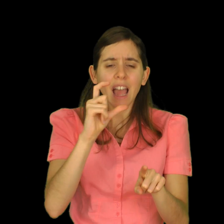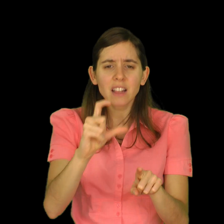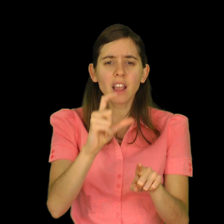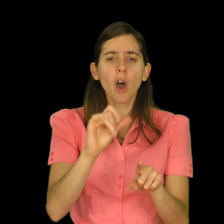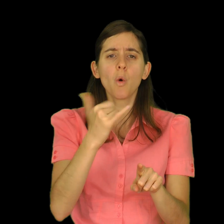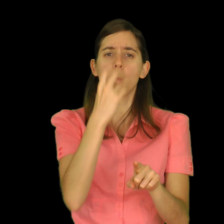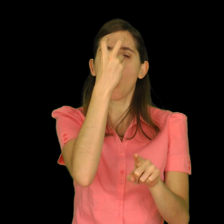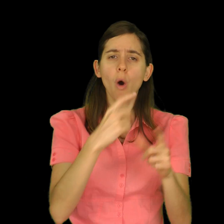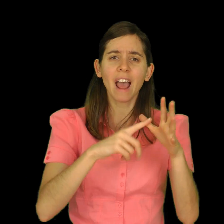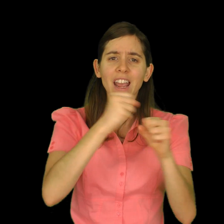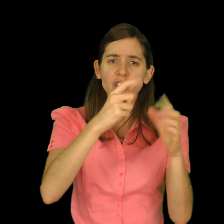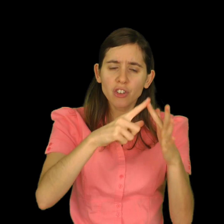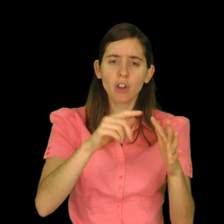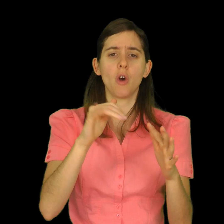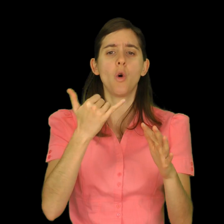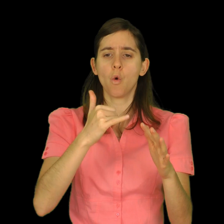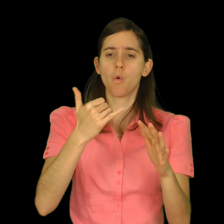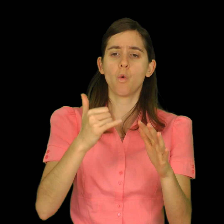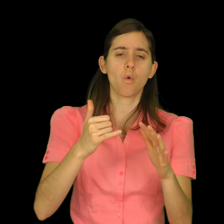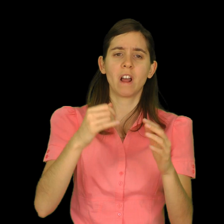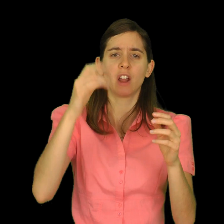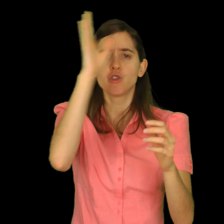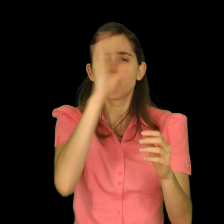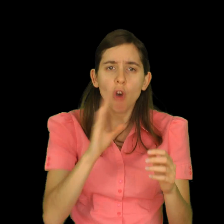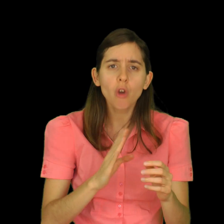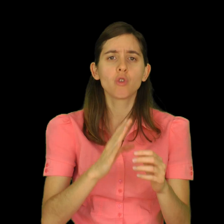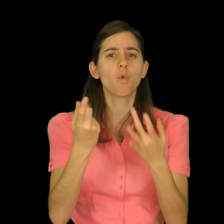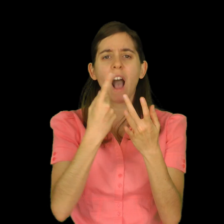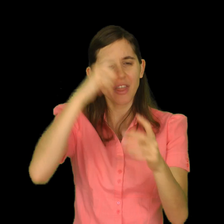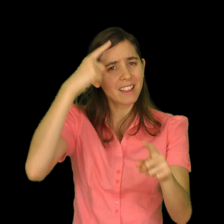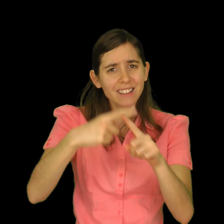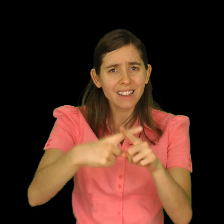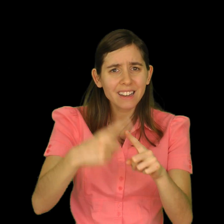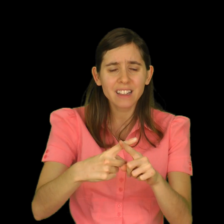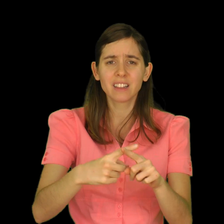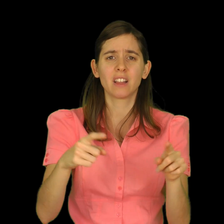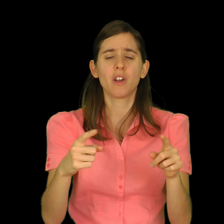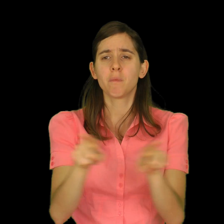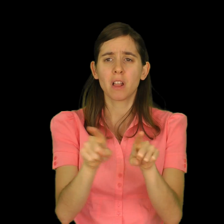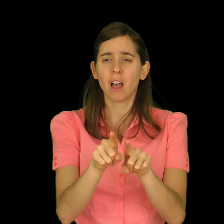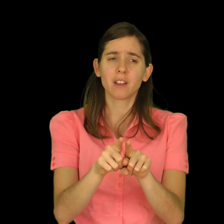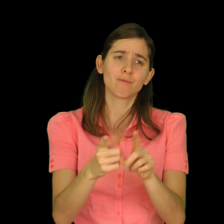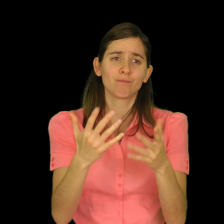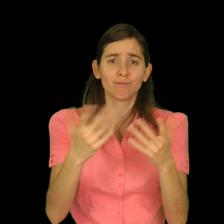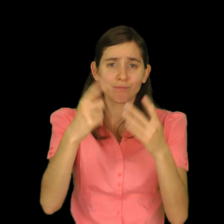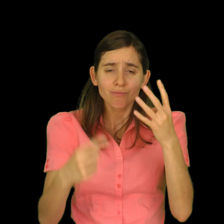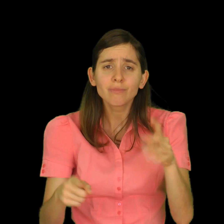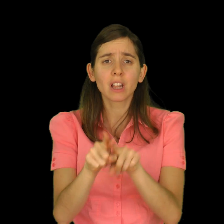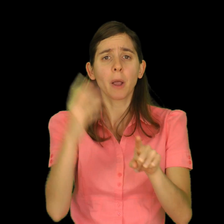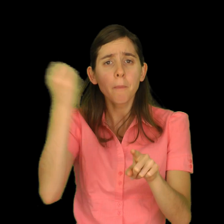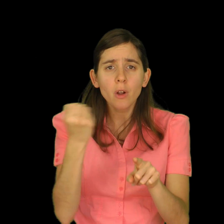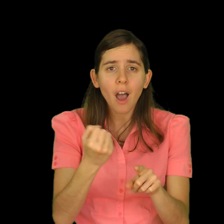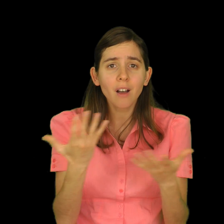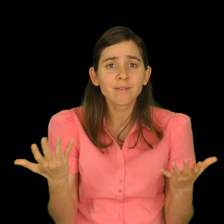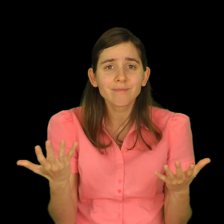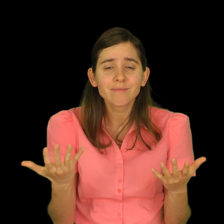old age and heart attacks and stroke and diabetes and SIDS and pneumonia and COPD and Alzheimer's and murder and what about that?